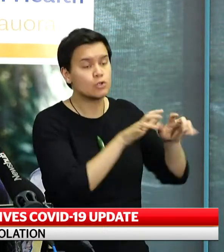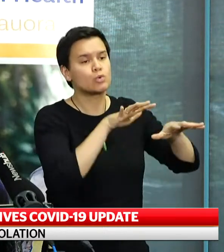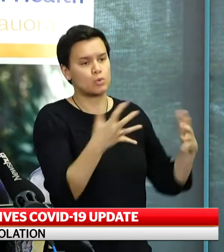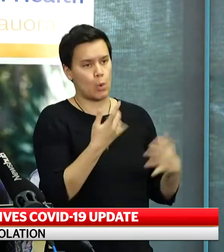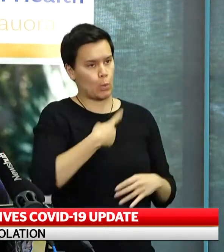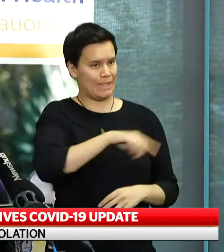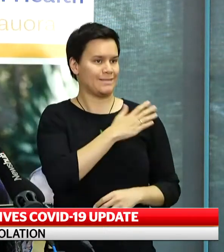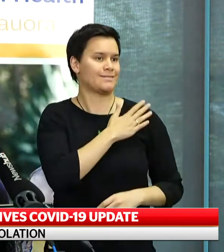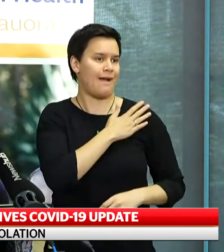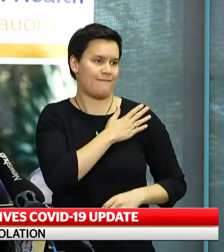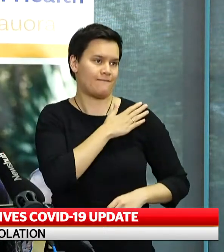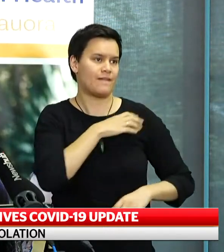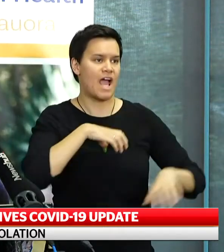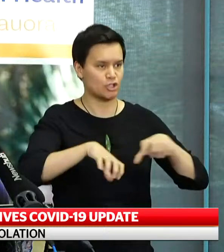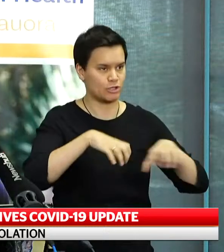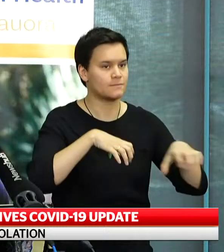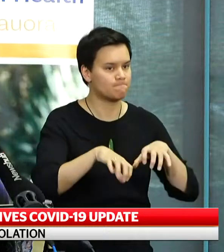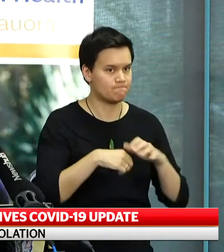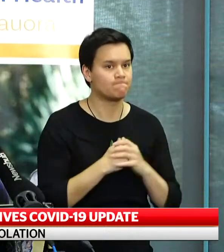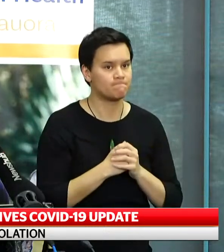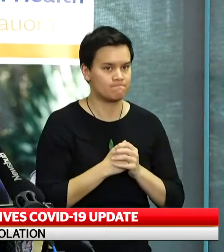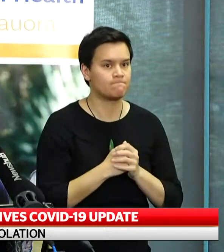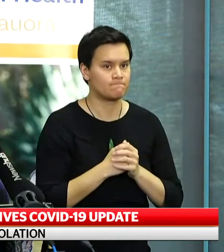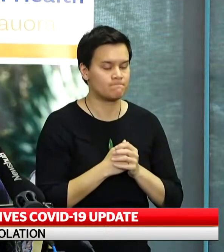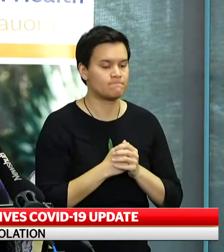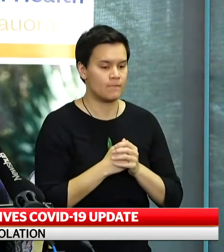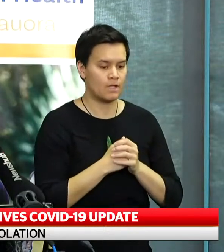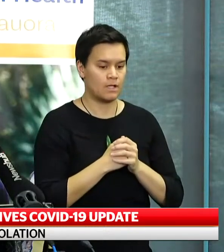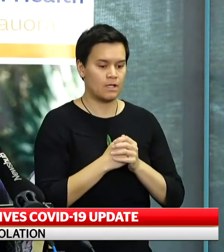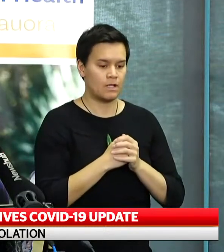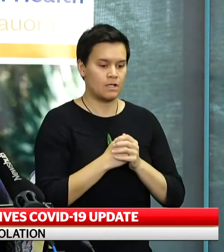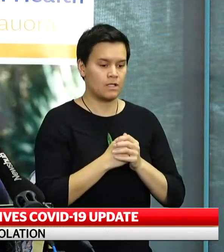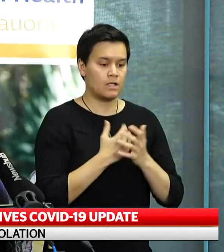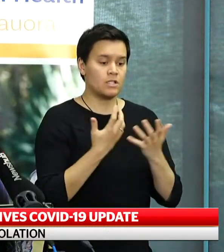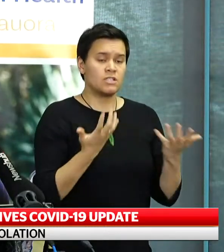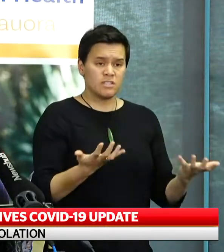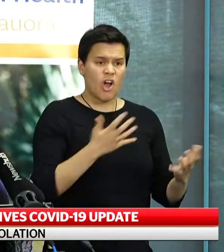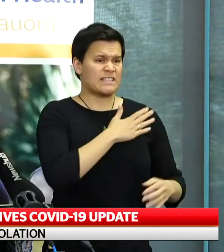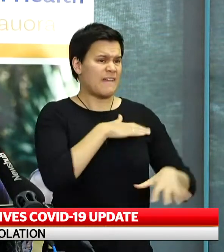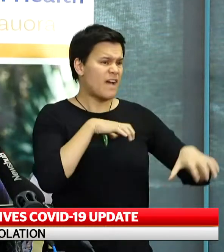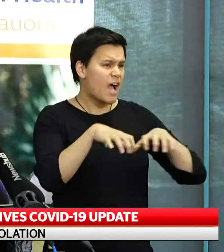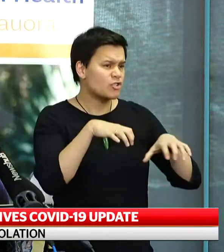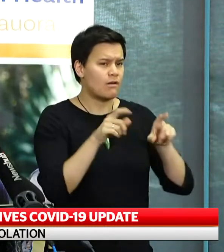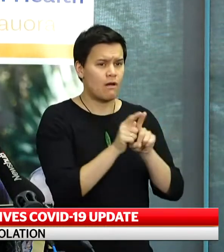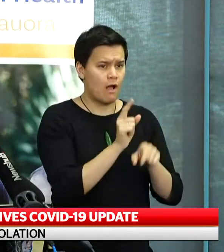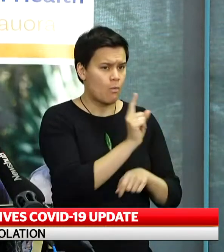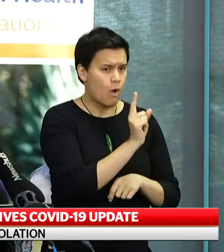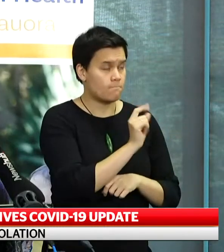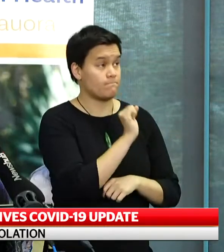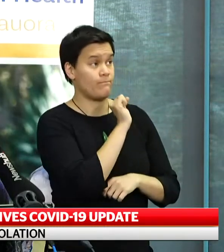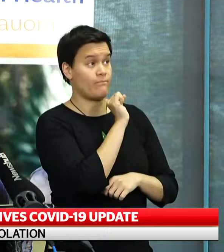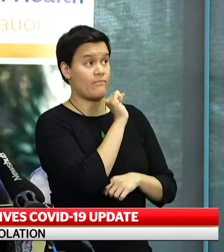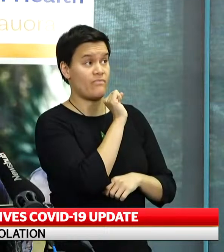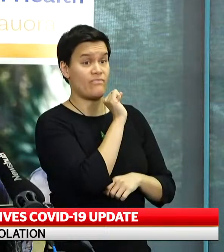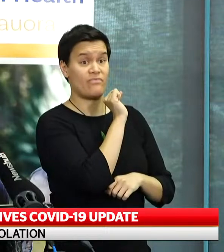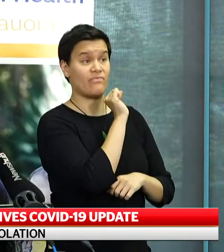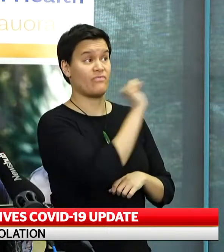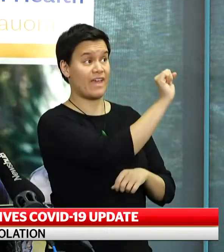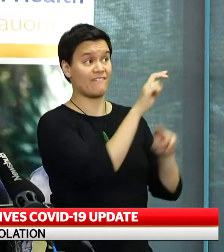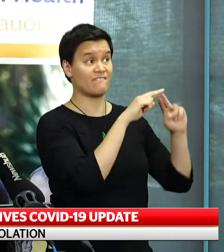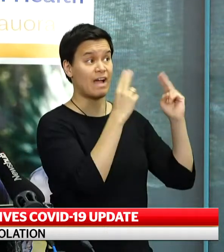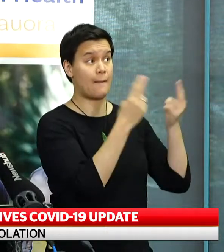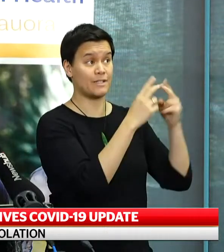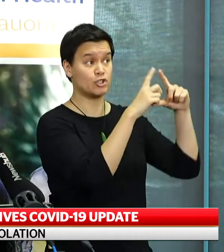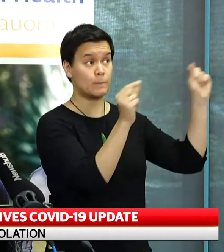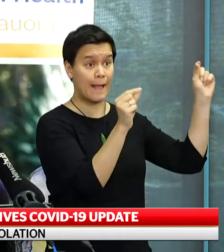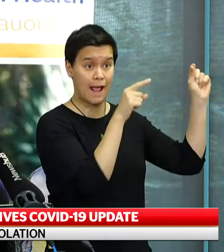we've undertaken in New Zealand to date since the outset of the pandemic. First of all, several close family members who remain in New Zealand